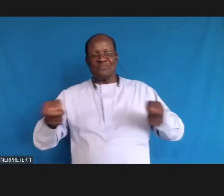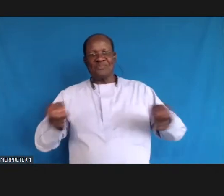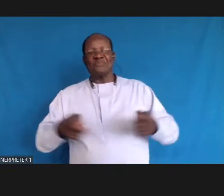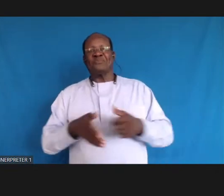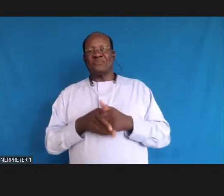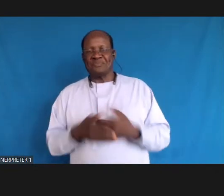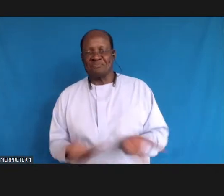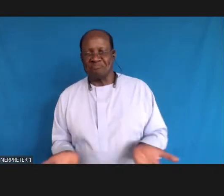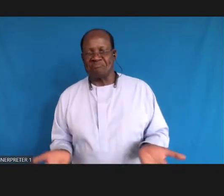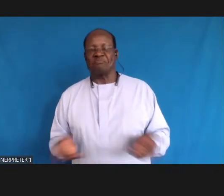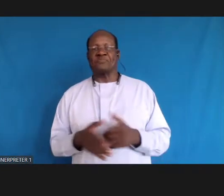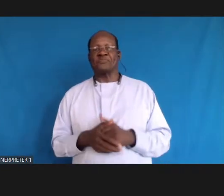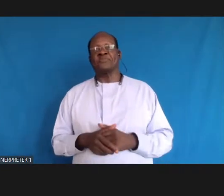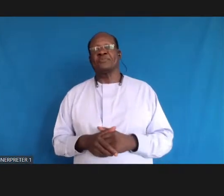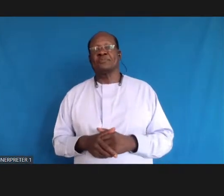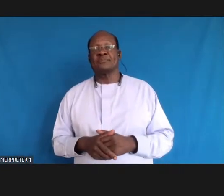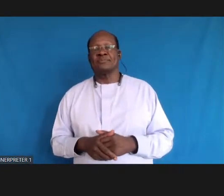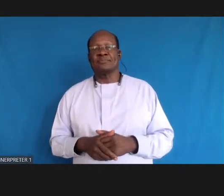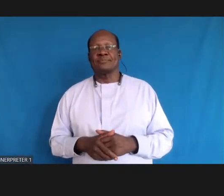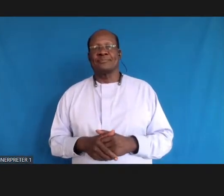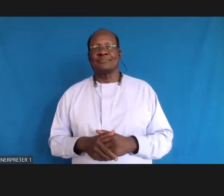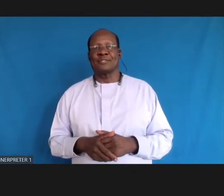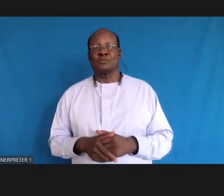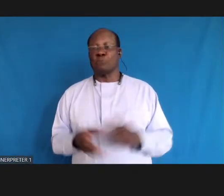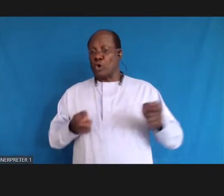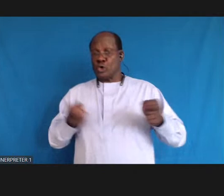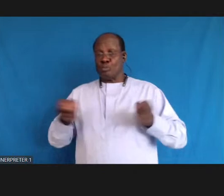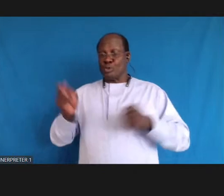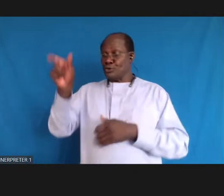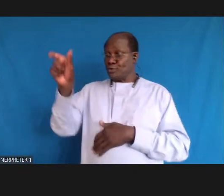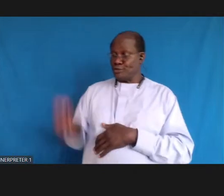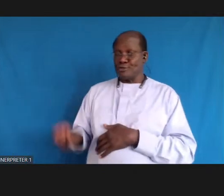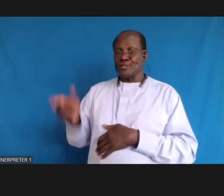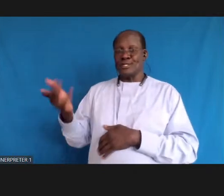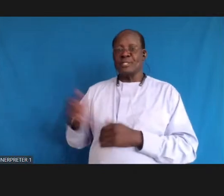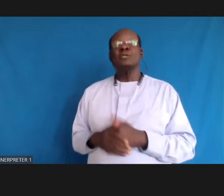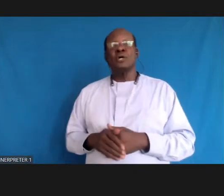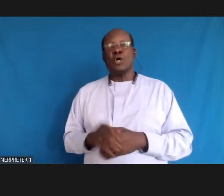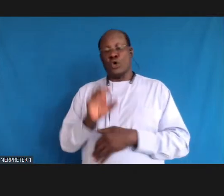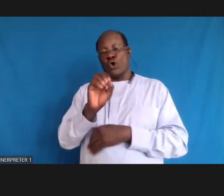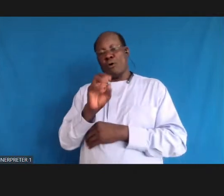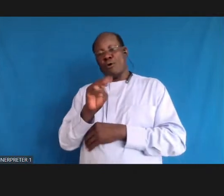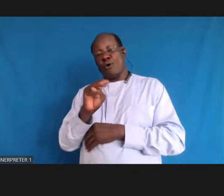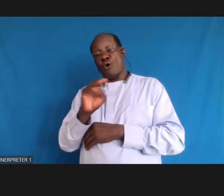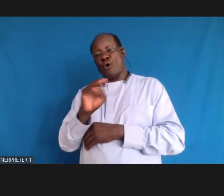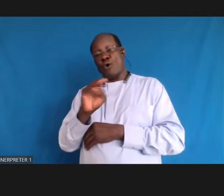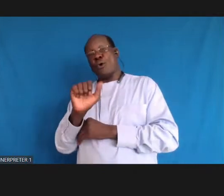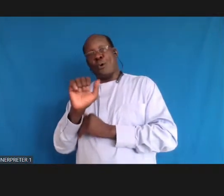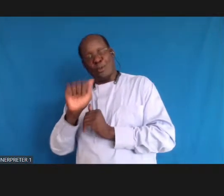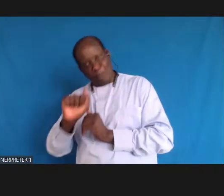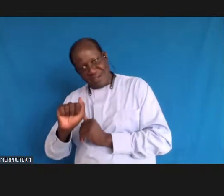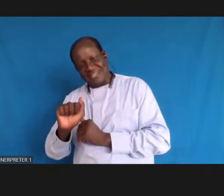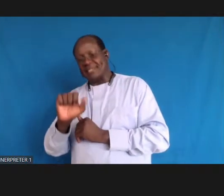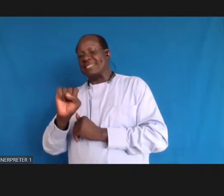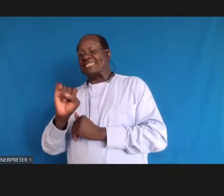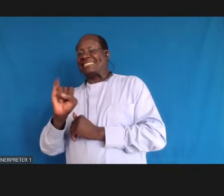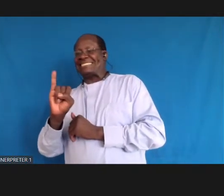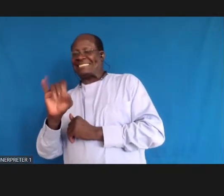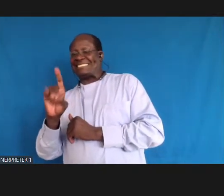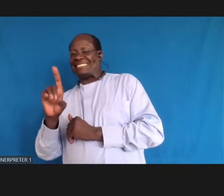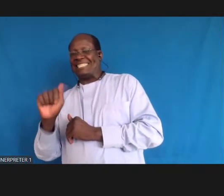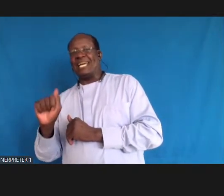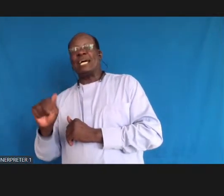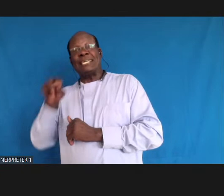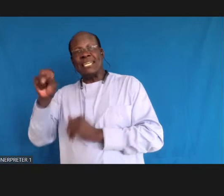floor. For the moderator, we're dealing with Mr. Umar Sida. Umar Sida is a regional director for